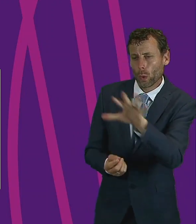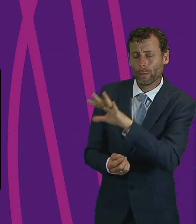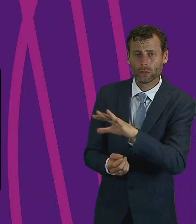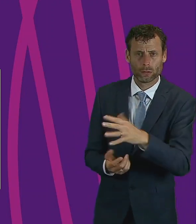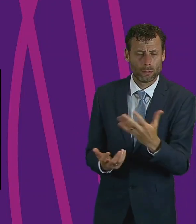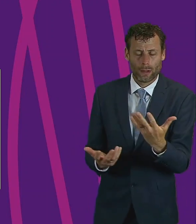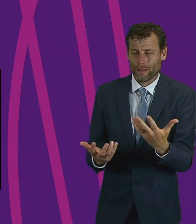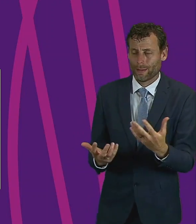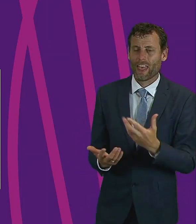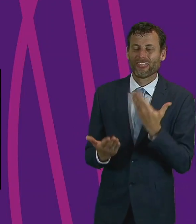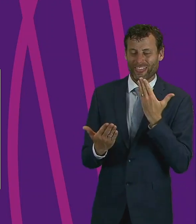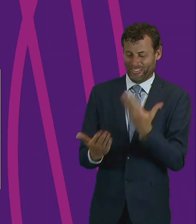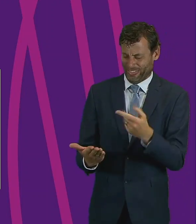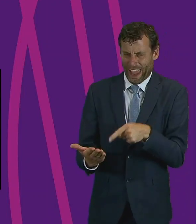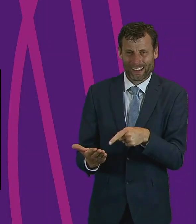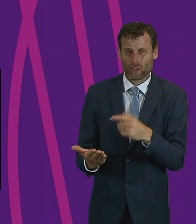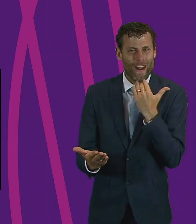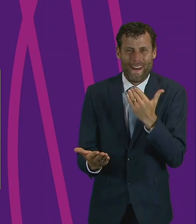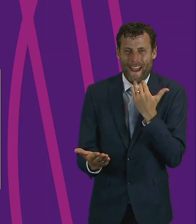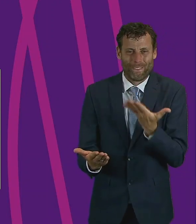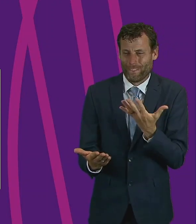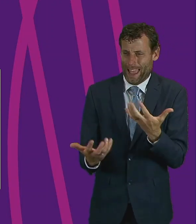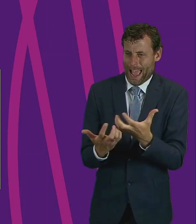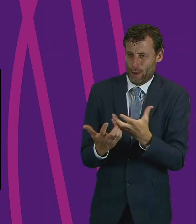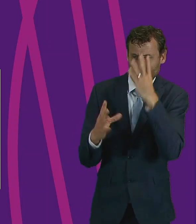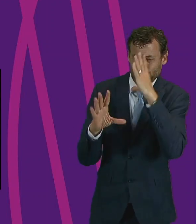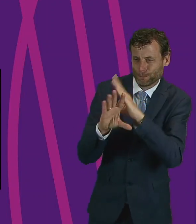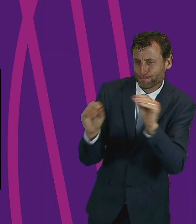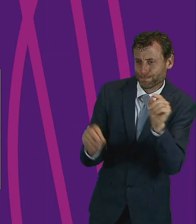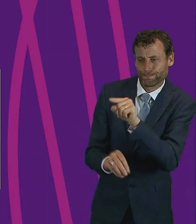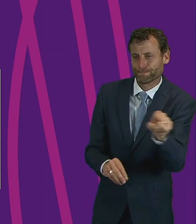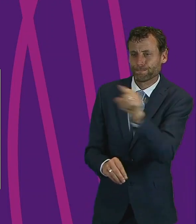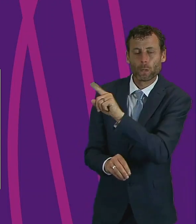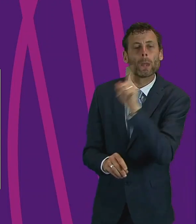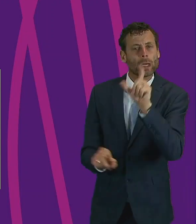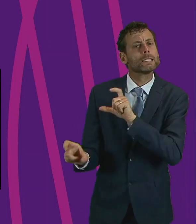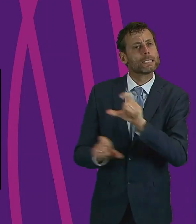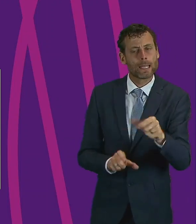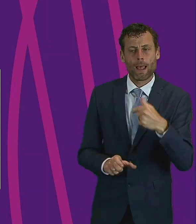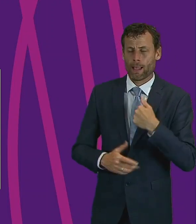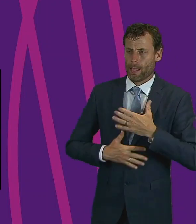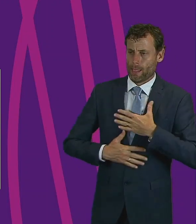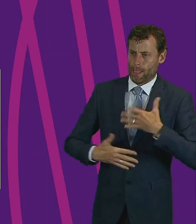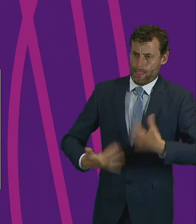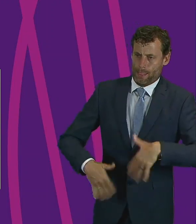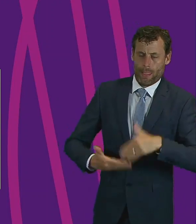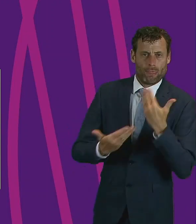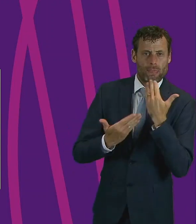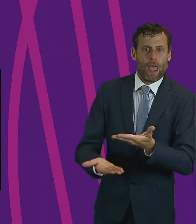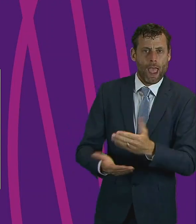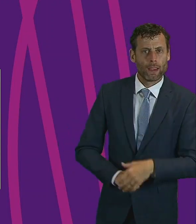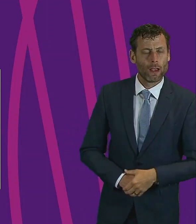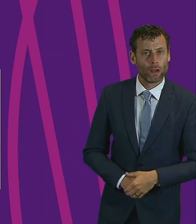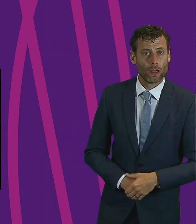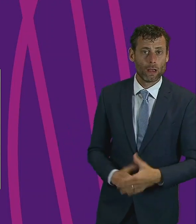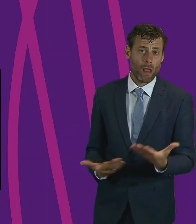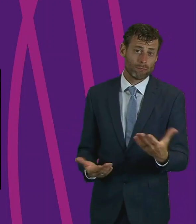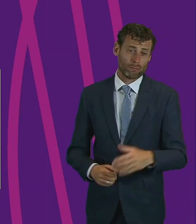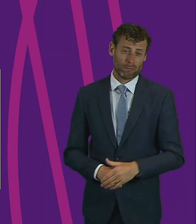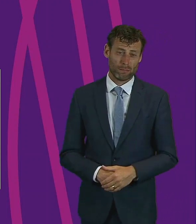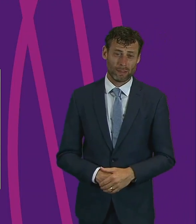how grateful we are to each and every one of you, but thank you. It is an underestimate to say